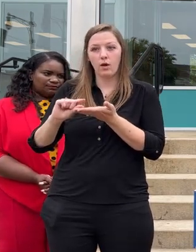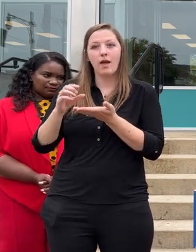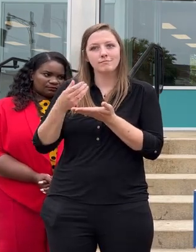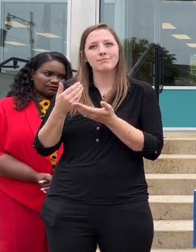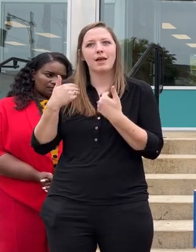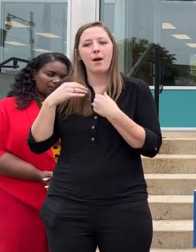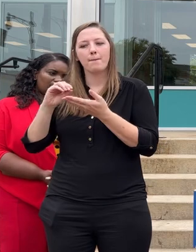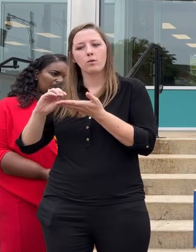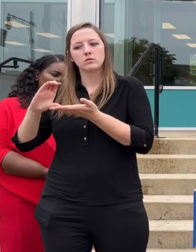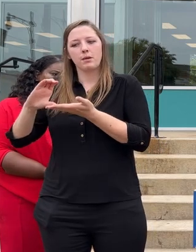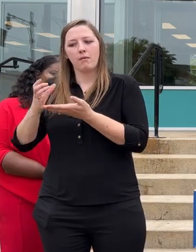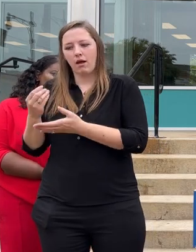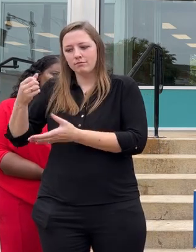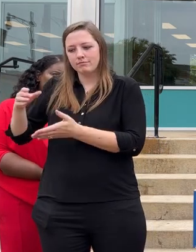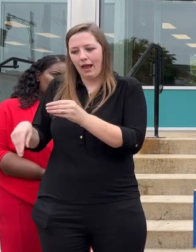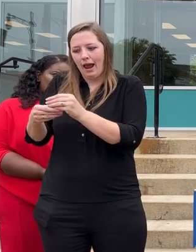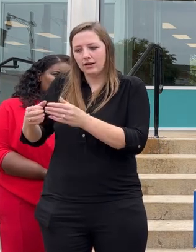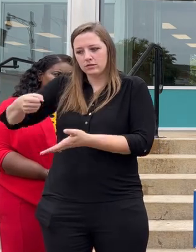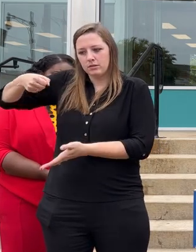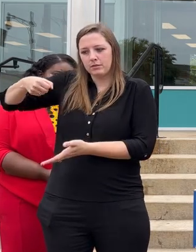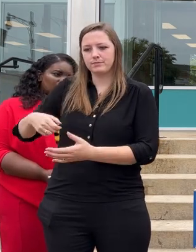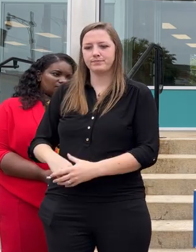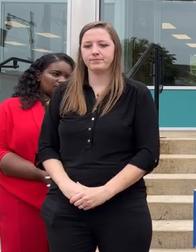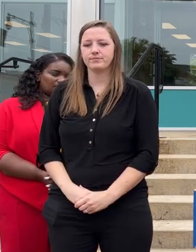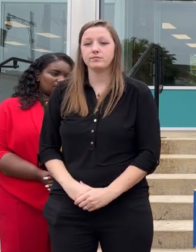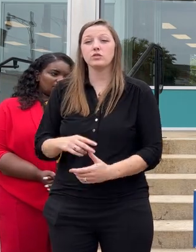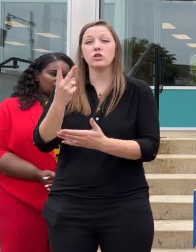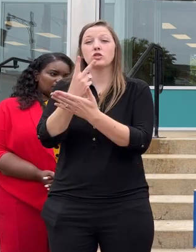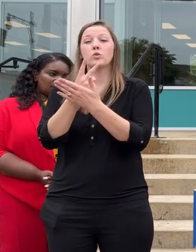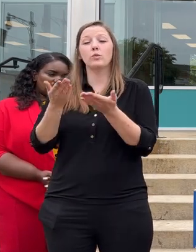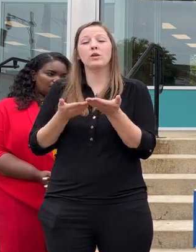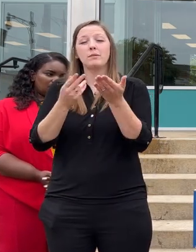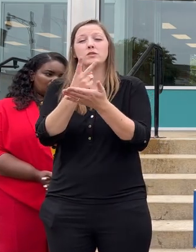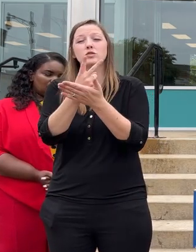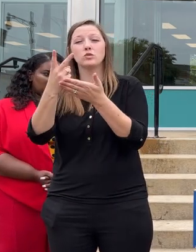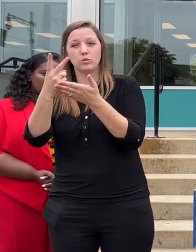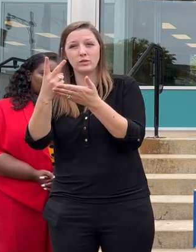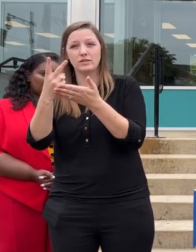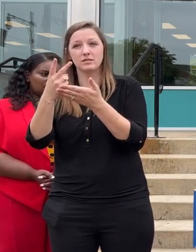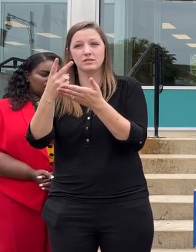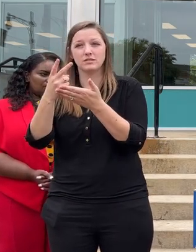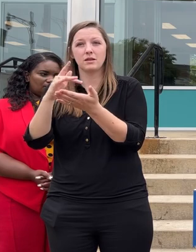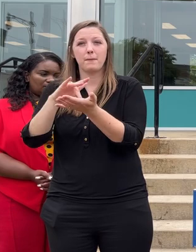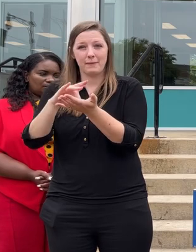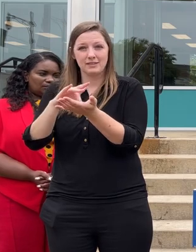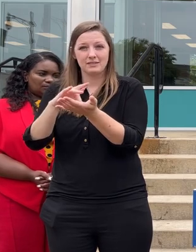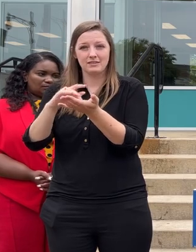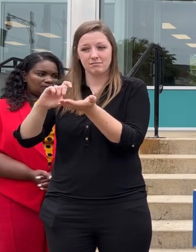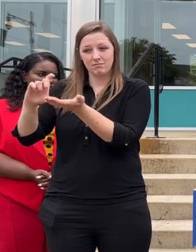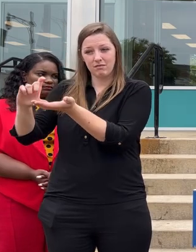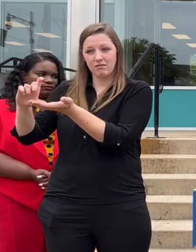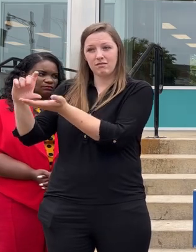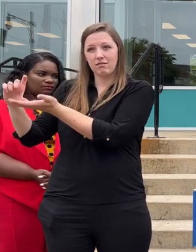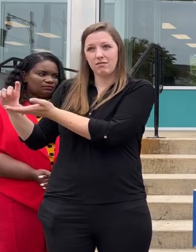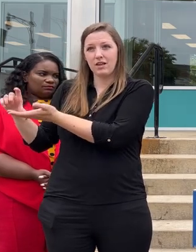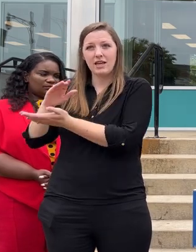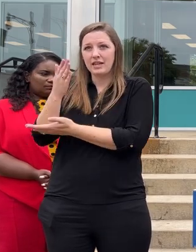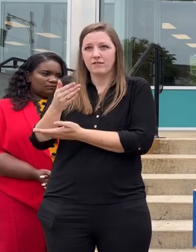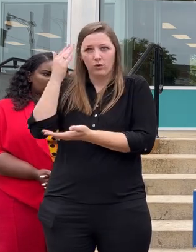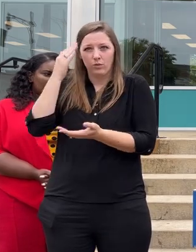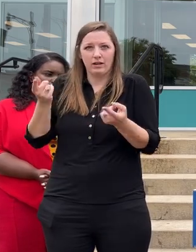days supply. We recommend that you have 2 weeks worth of additional prescriptions at any time, because you never know what might